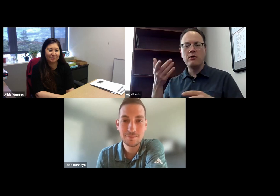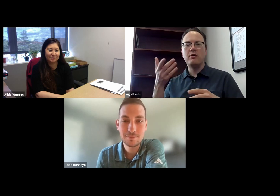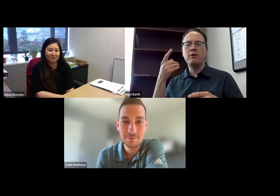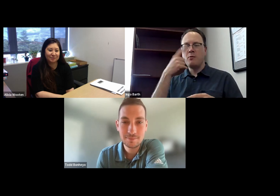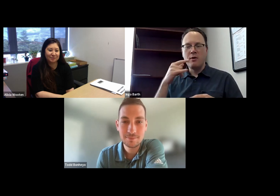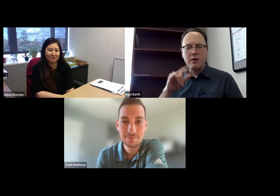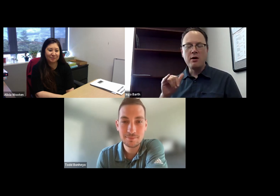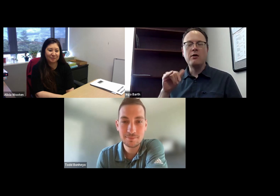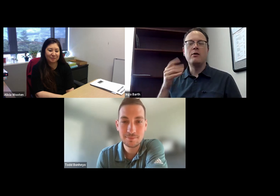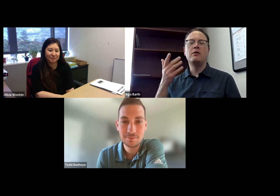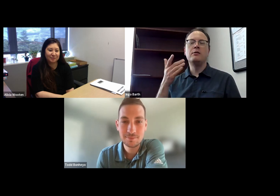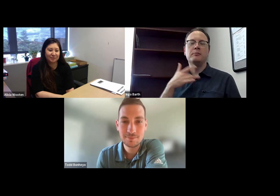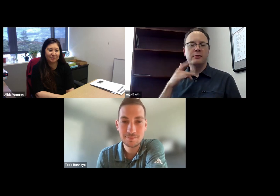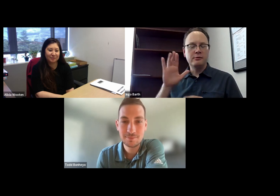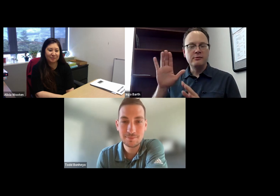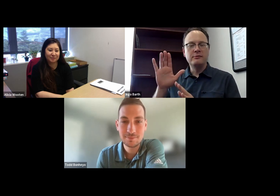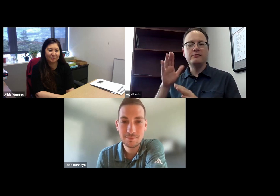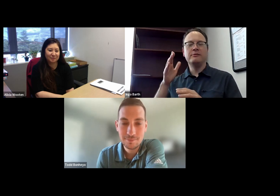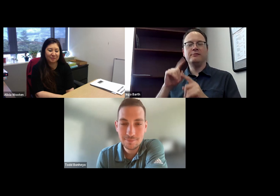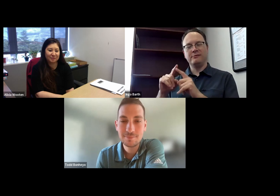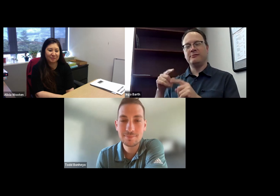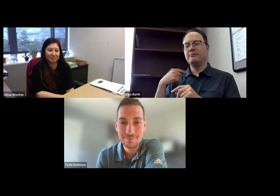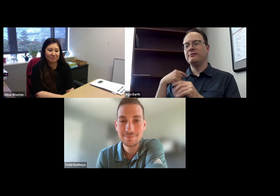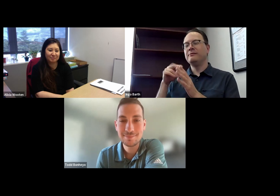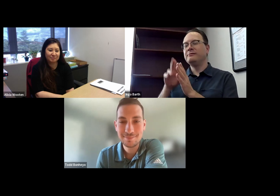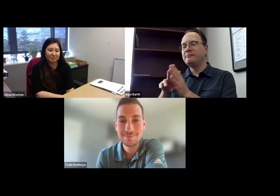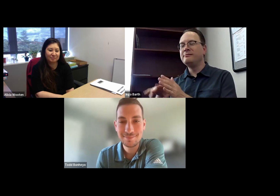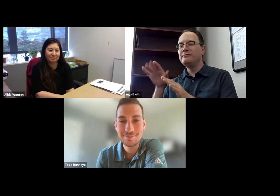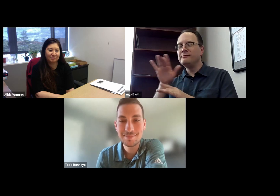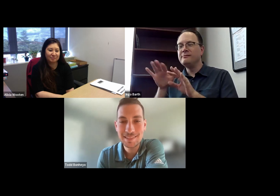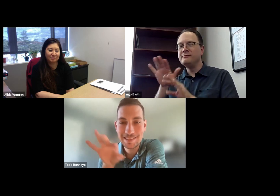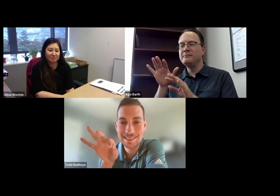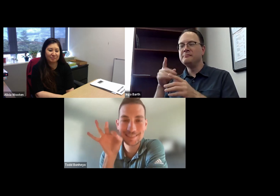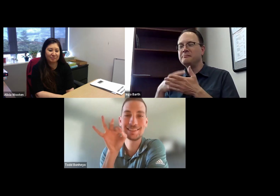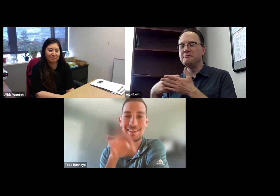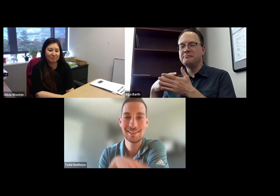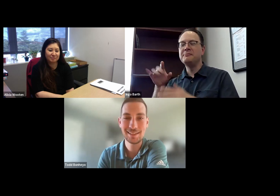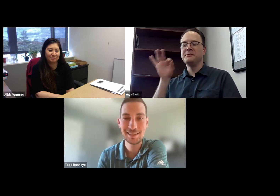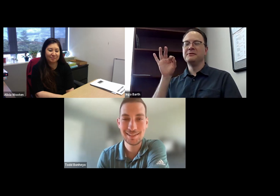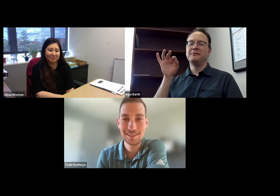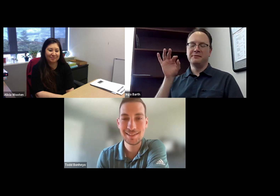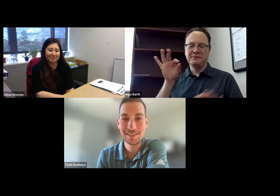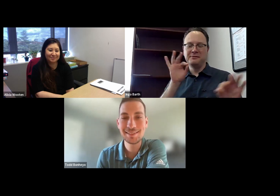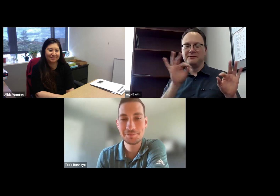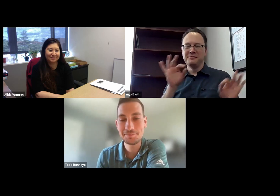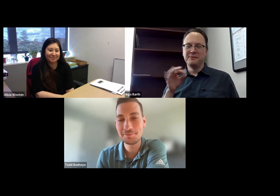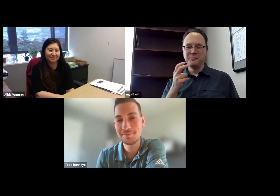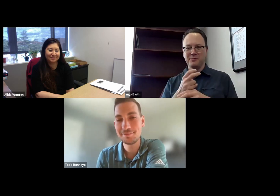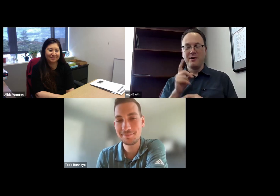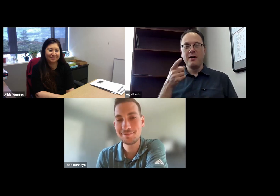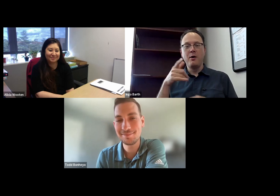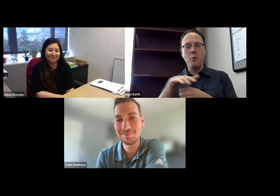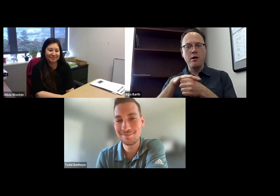So it's the person who researched it and found it first. And so sometimes we looked into what they looked like